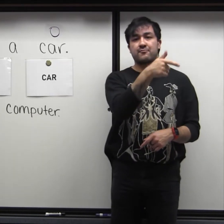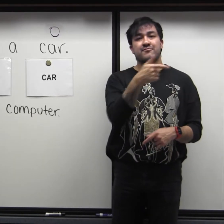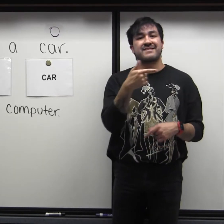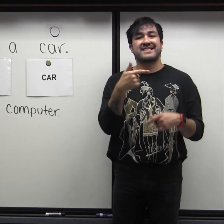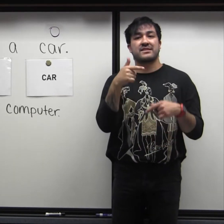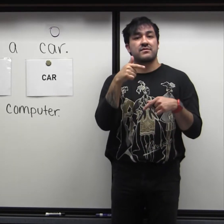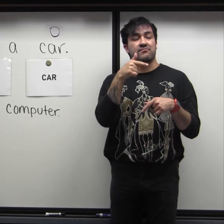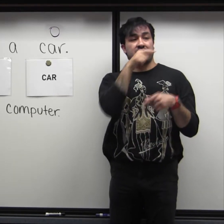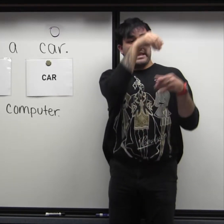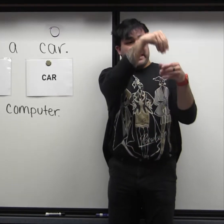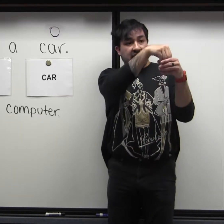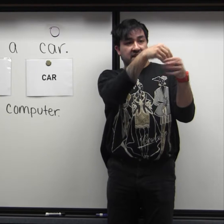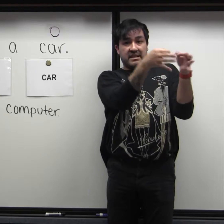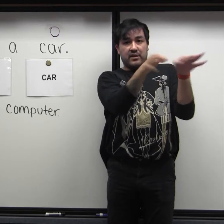an article, and it's actually